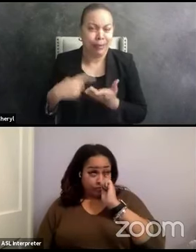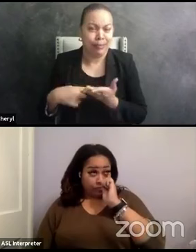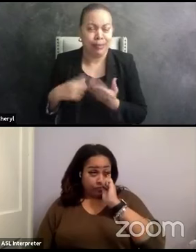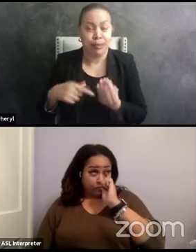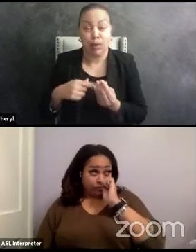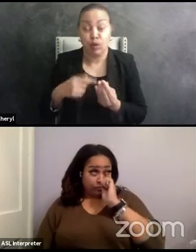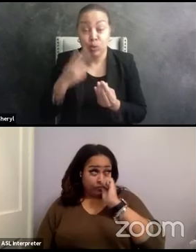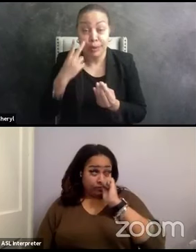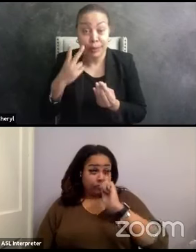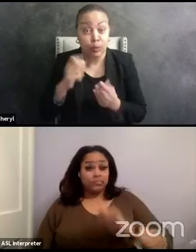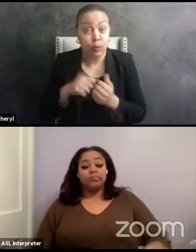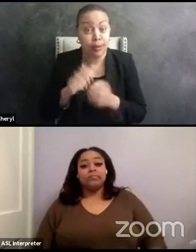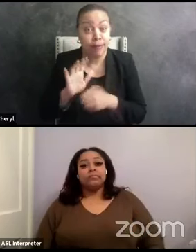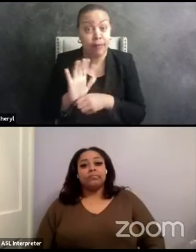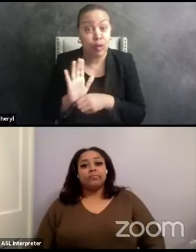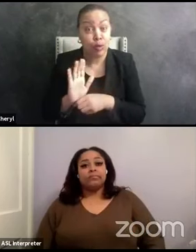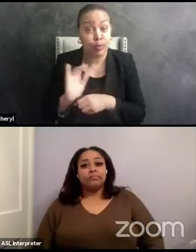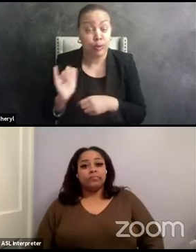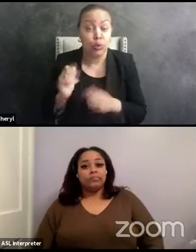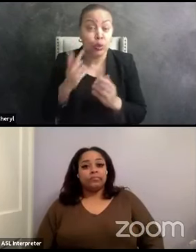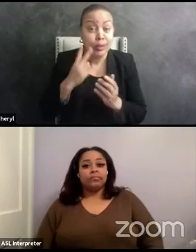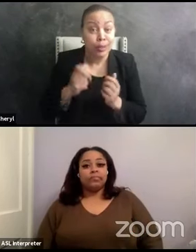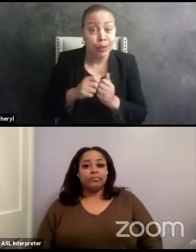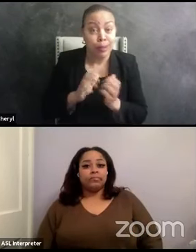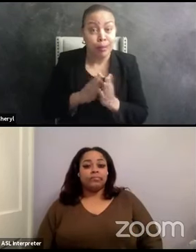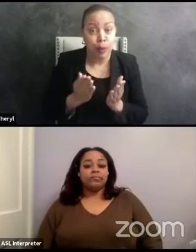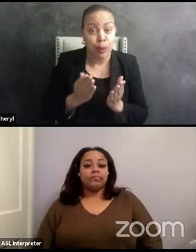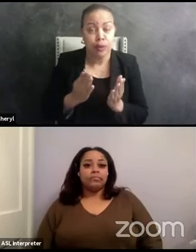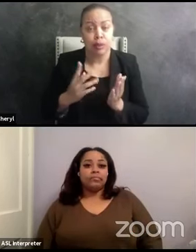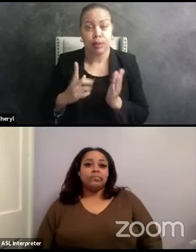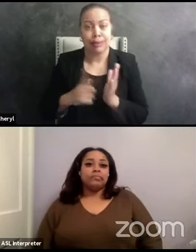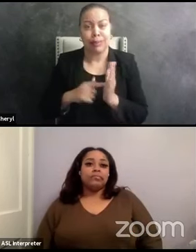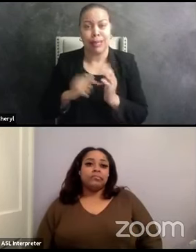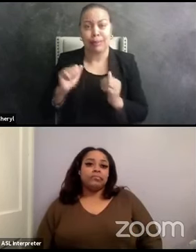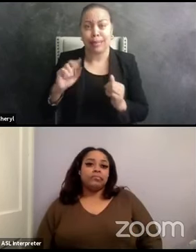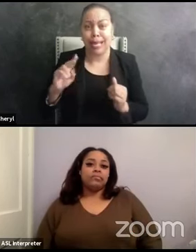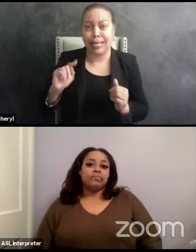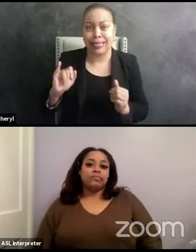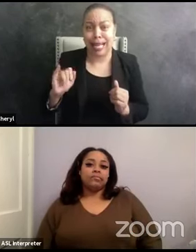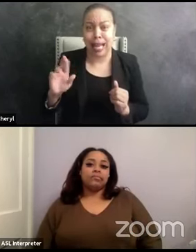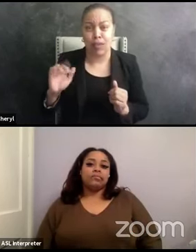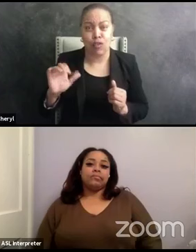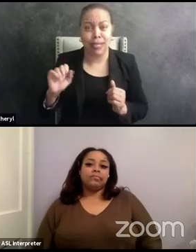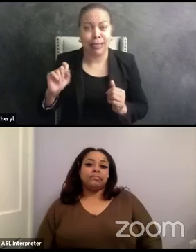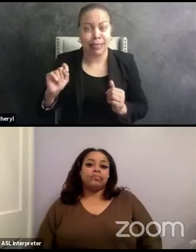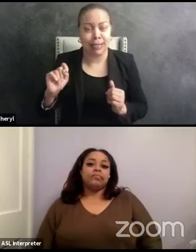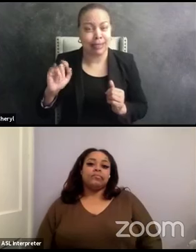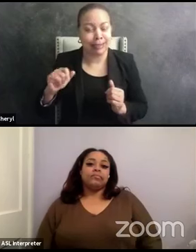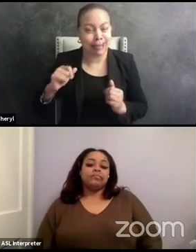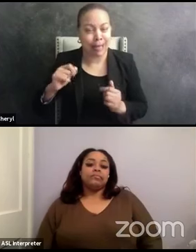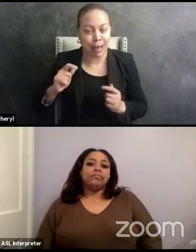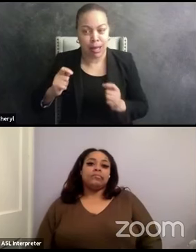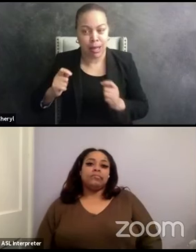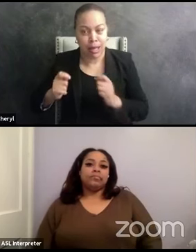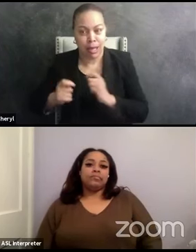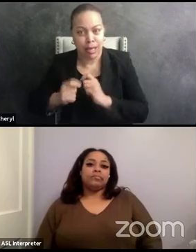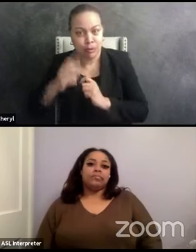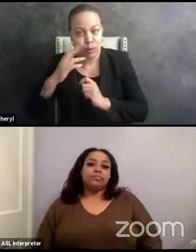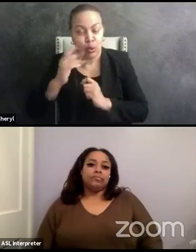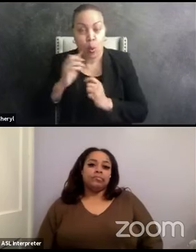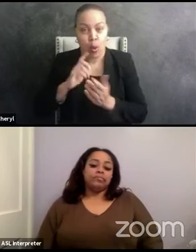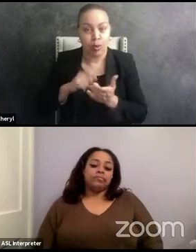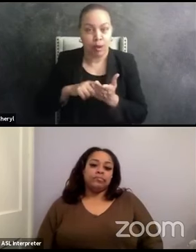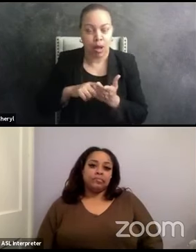film and books, where the anti-racist journey or the anti-sexist journey